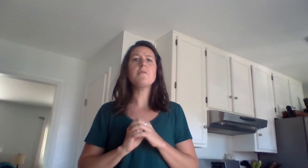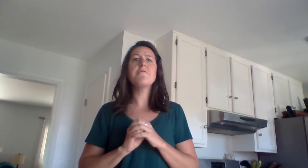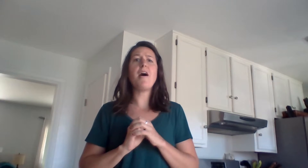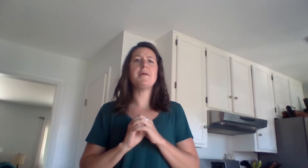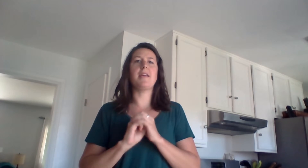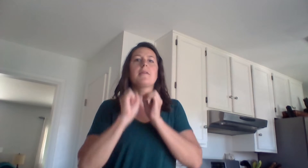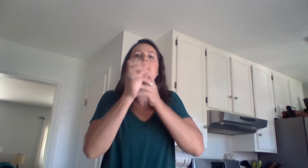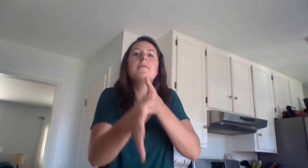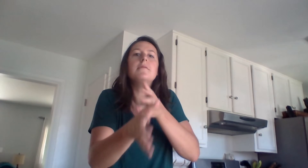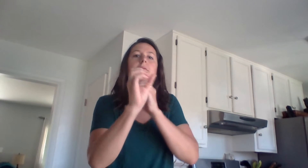vomiting,